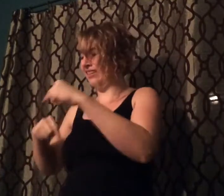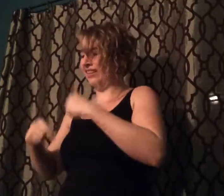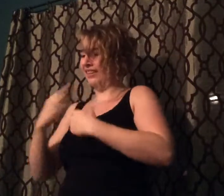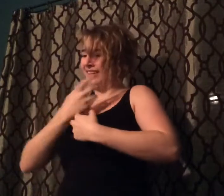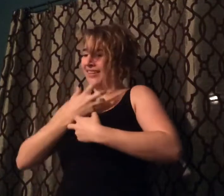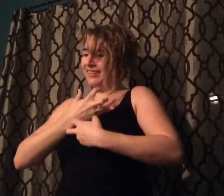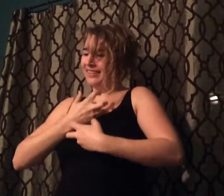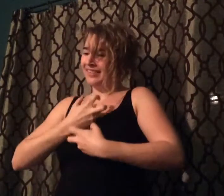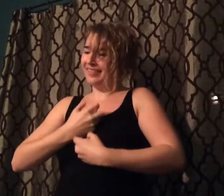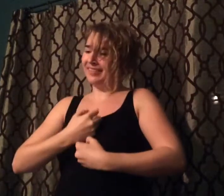cracks